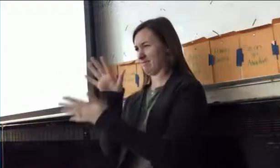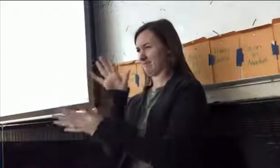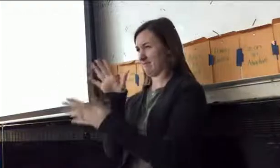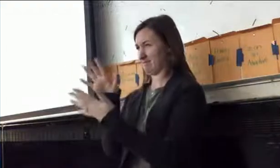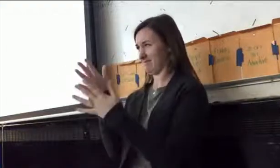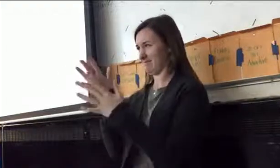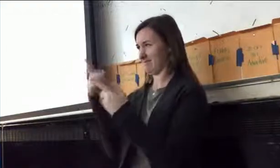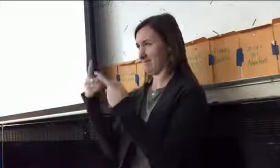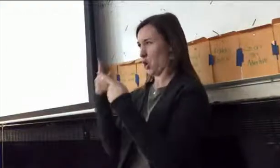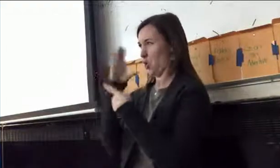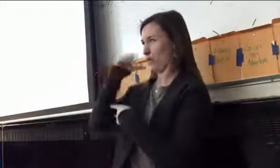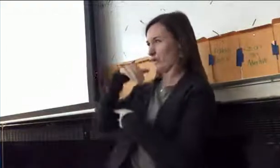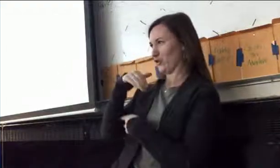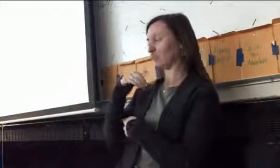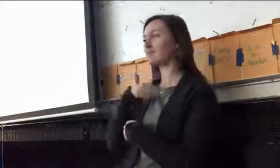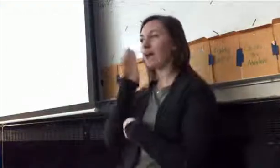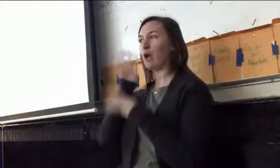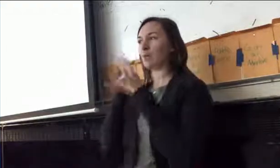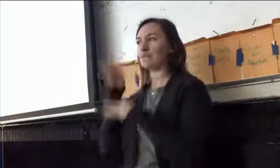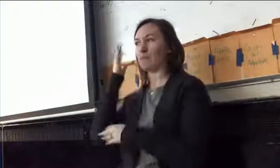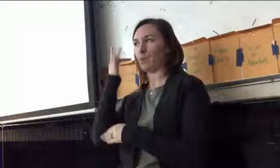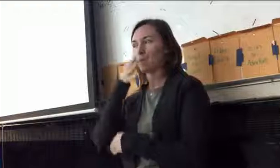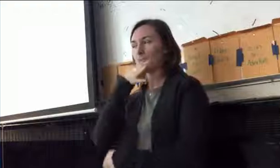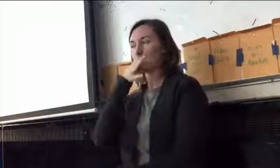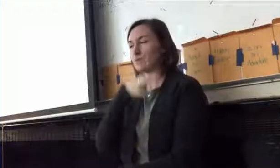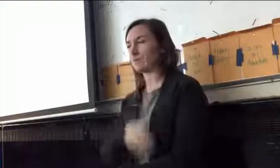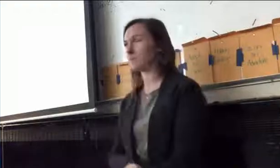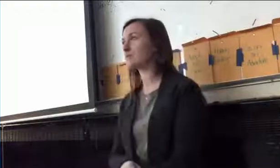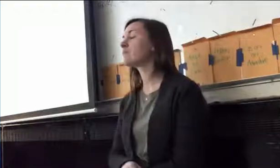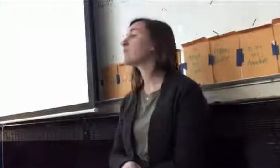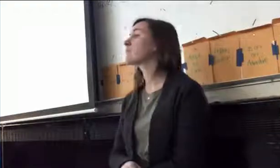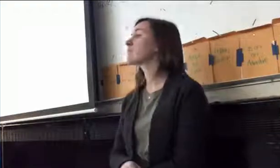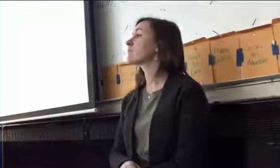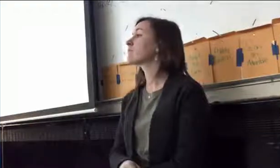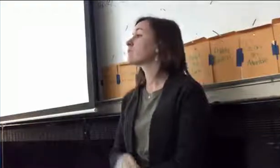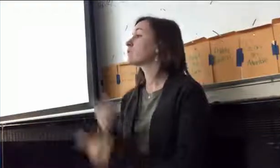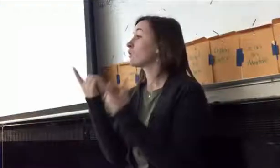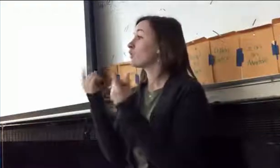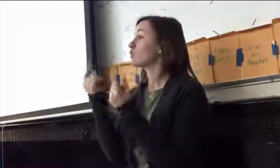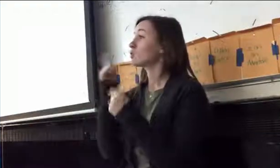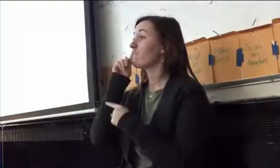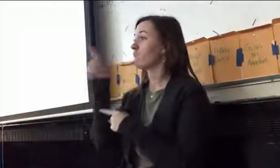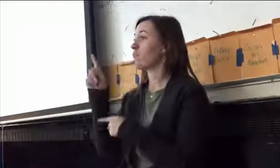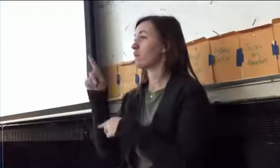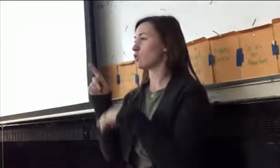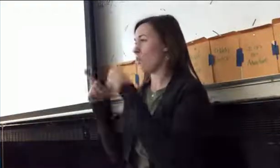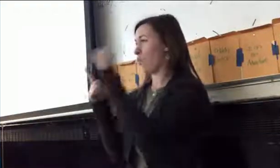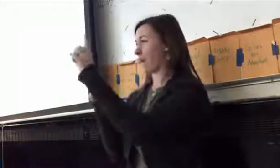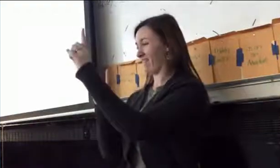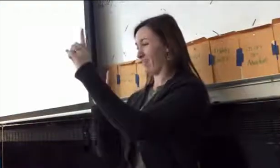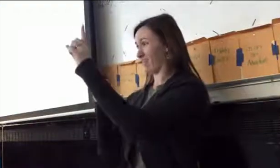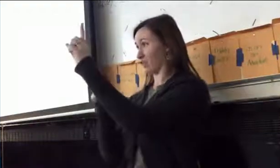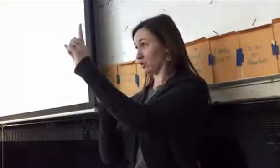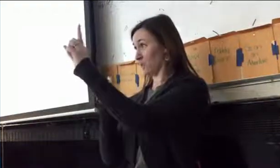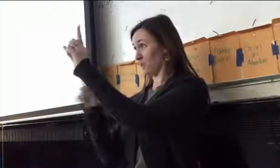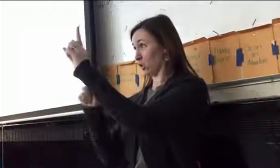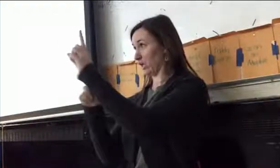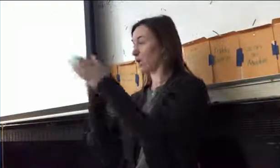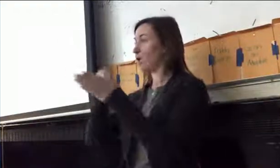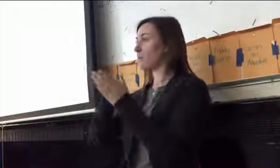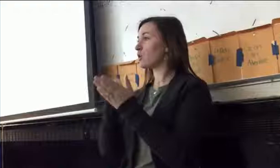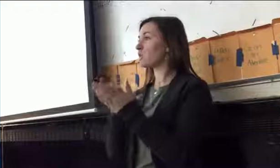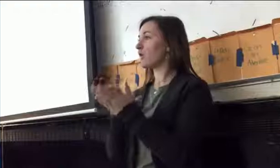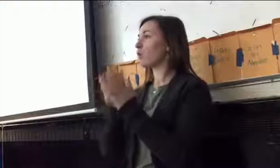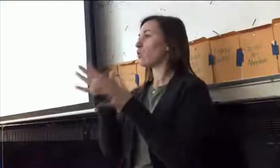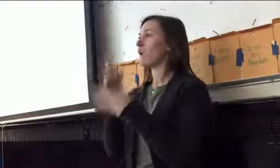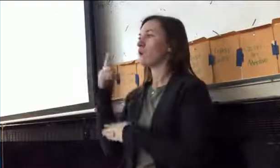weird. And I'll explain why in just a second. What I want you to do is for your first bullet, I want you to write down, what do you